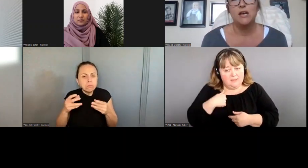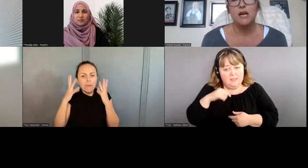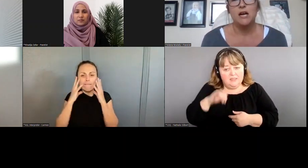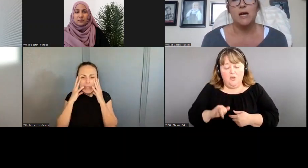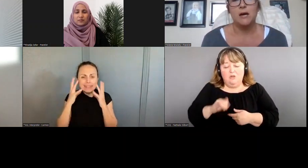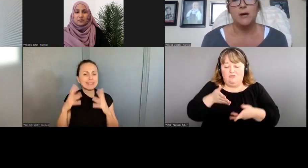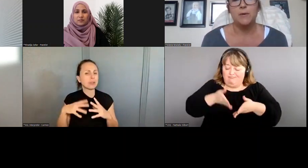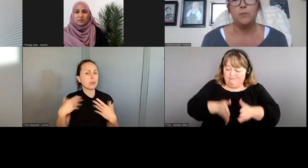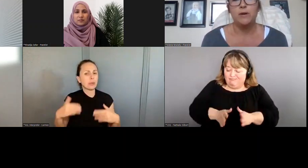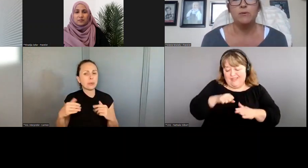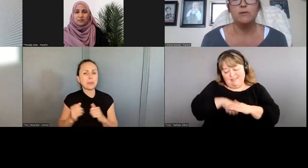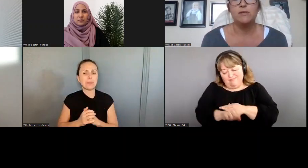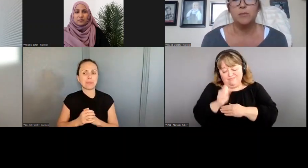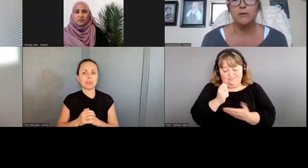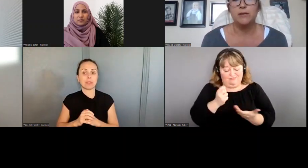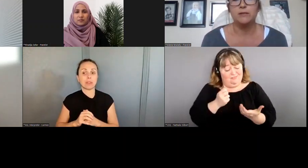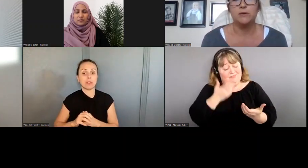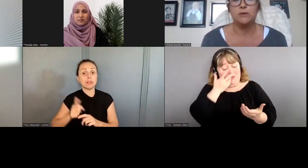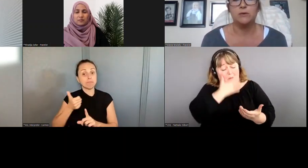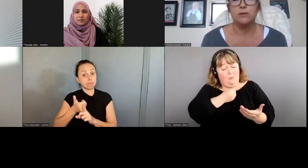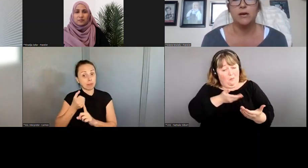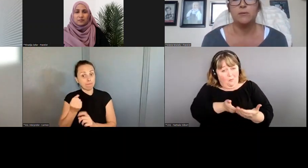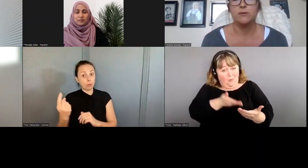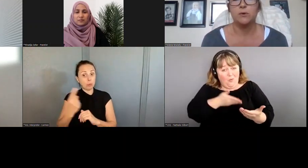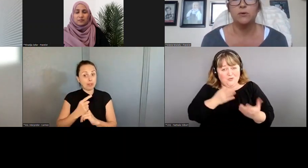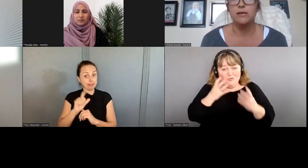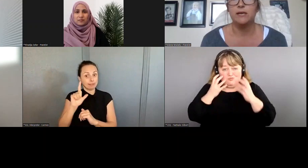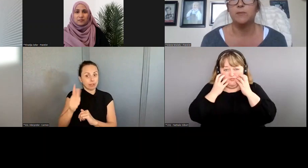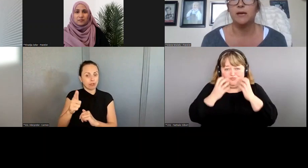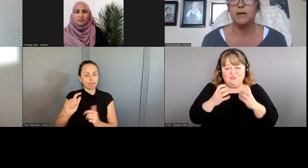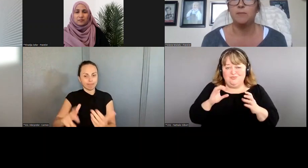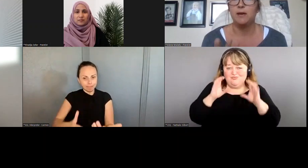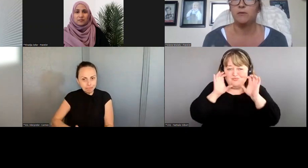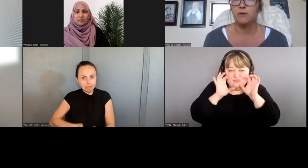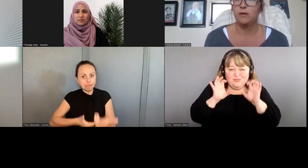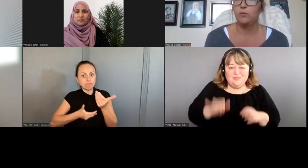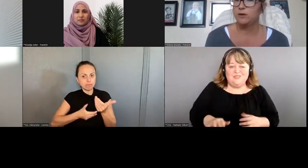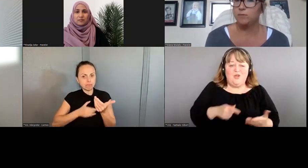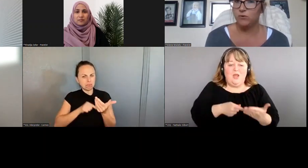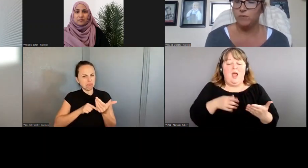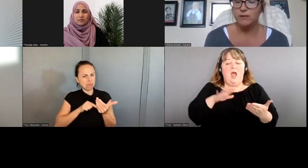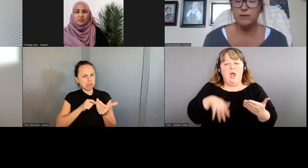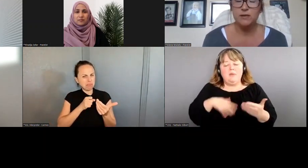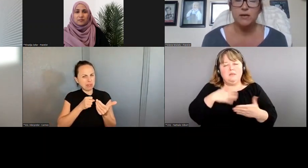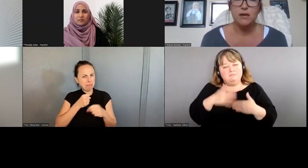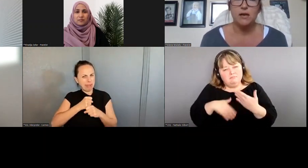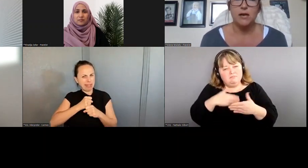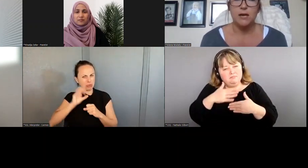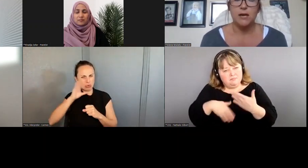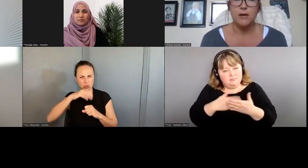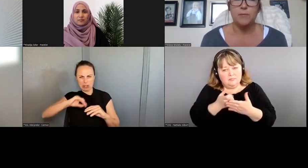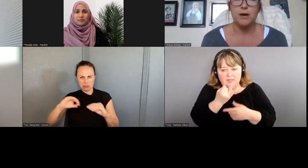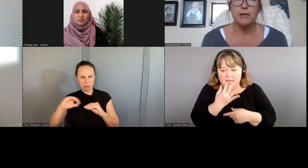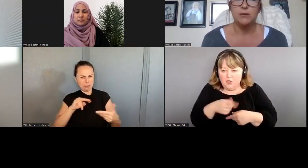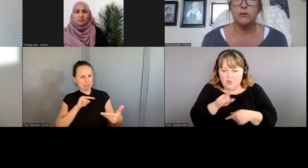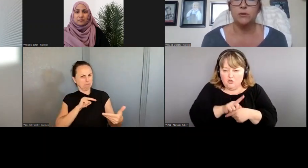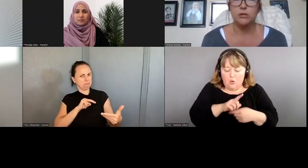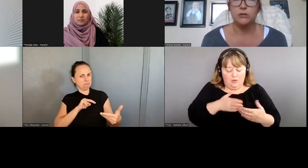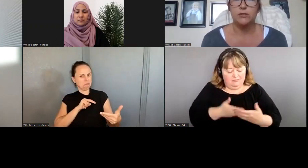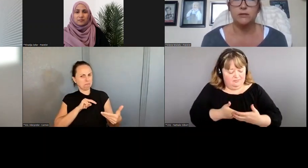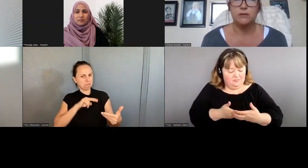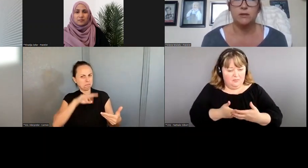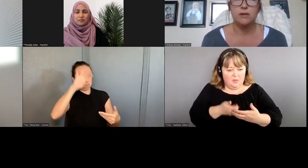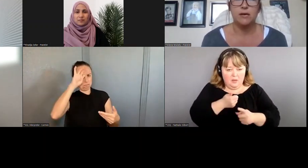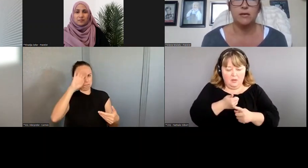ever. When he was a couple days old, I was holding him and he made a really weird movement. I told